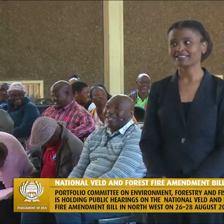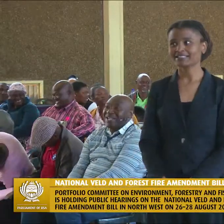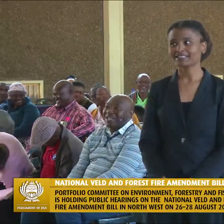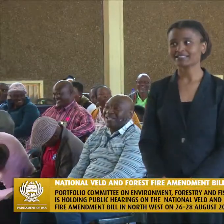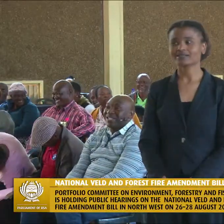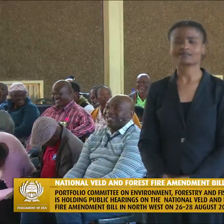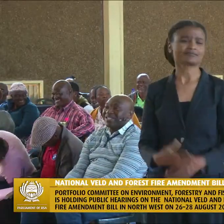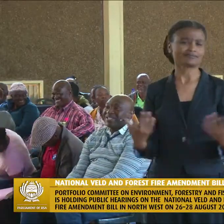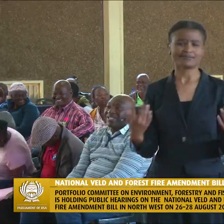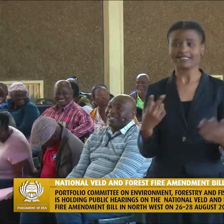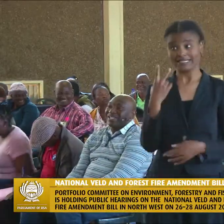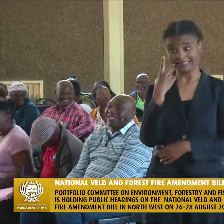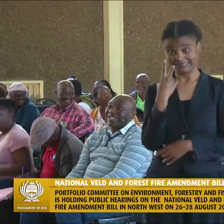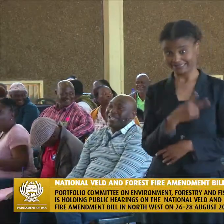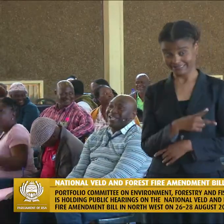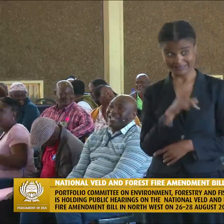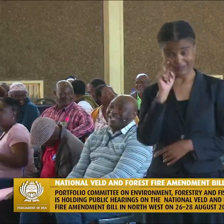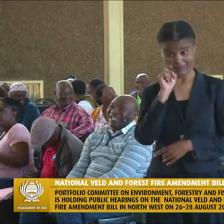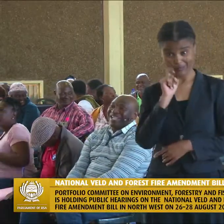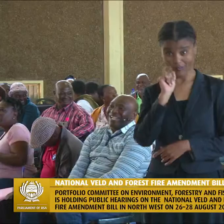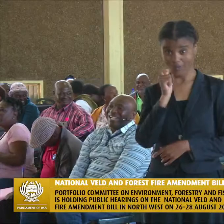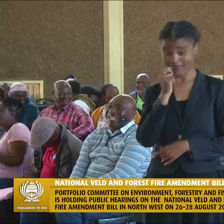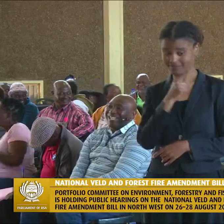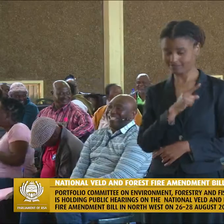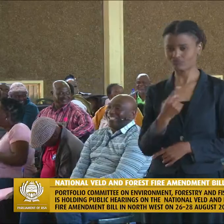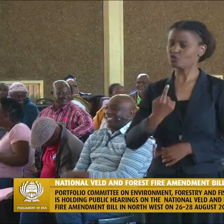i see the old man has already noted